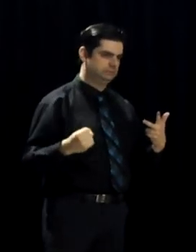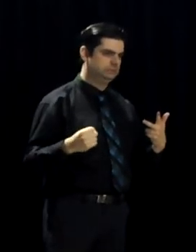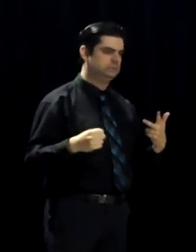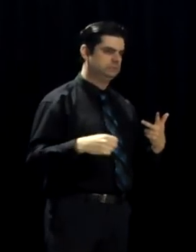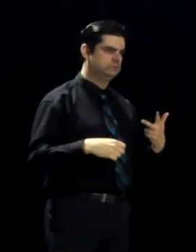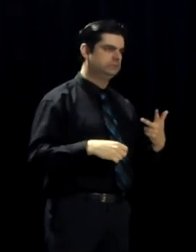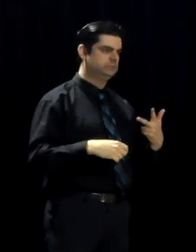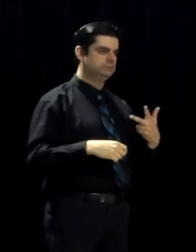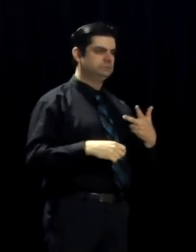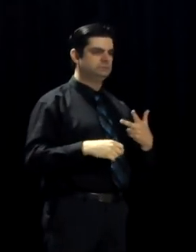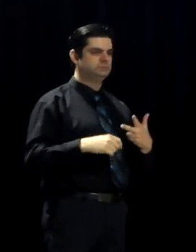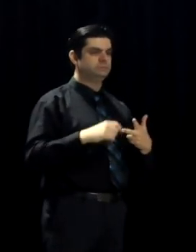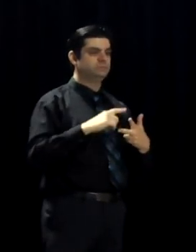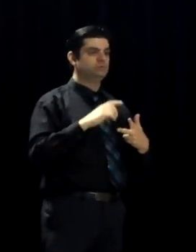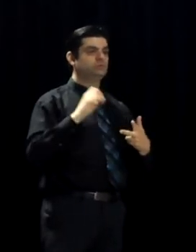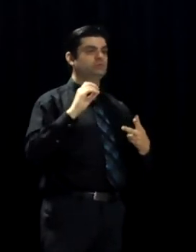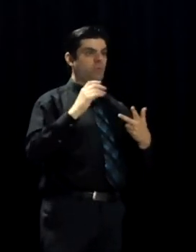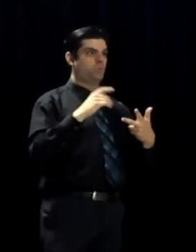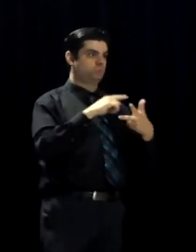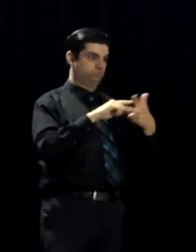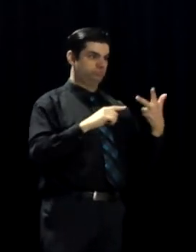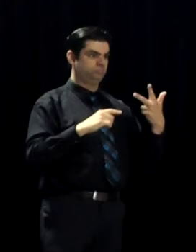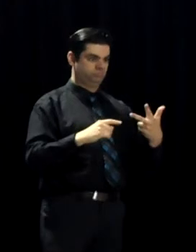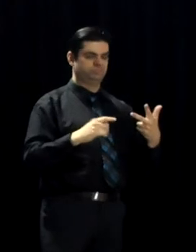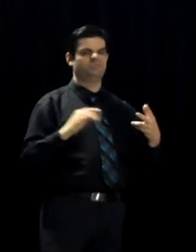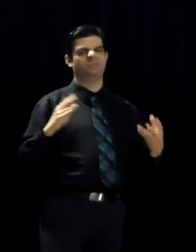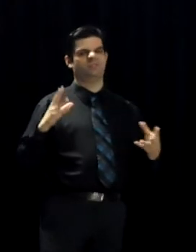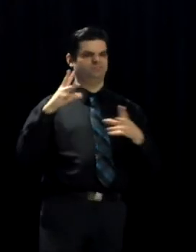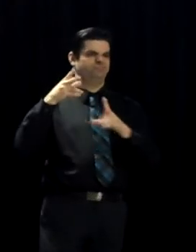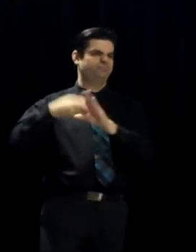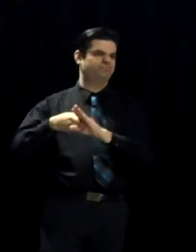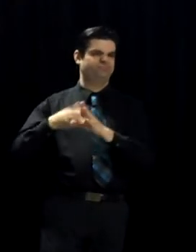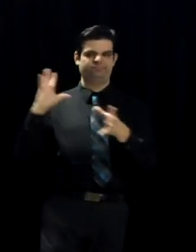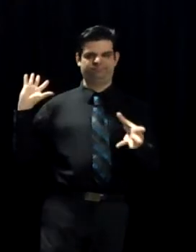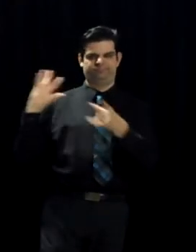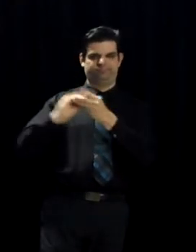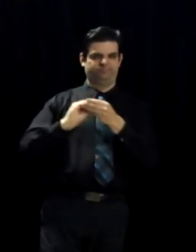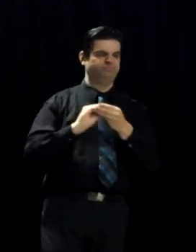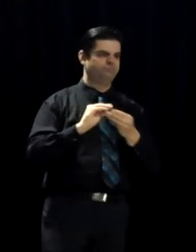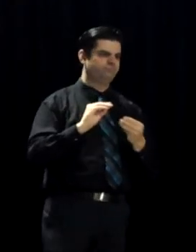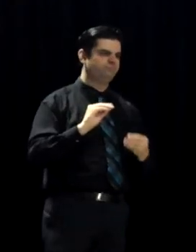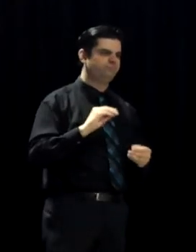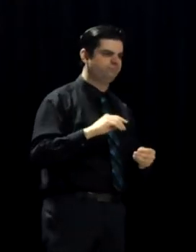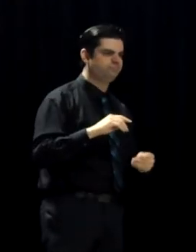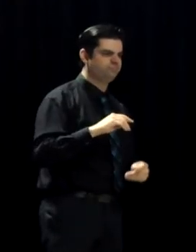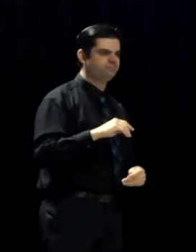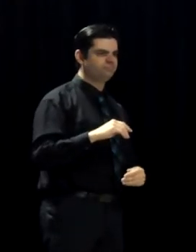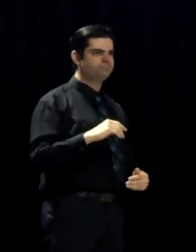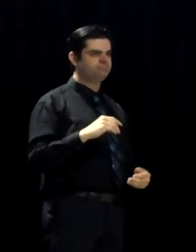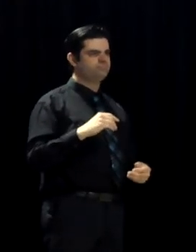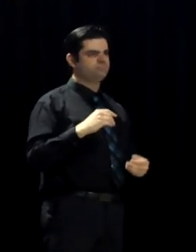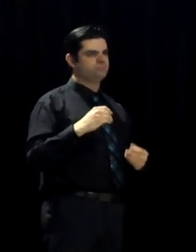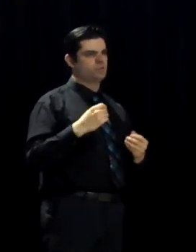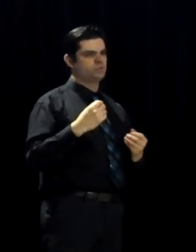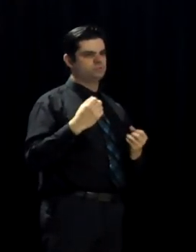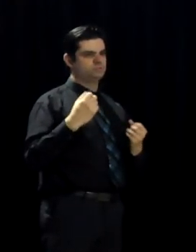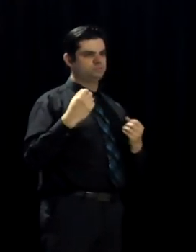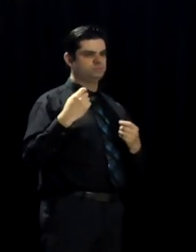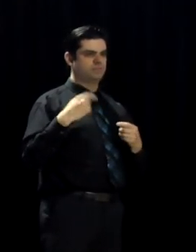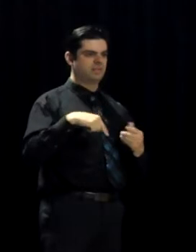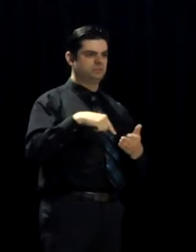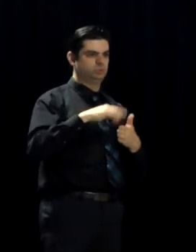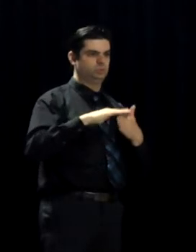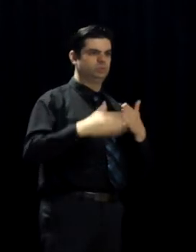in Onondaga County. So certainly, let's all take time to remember them and